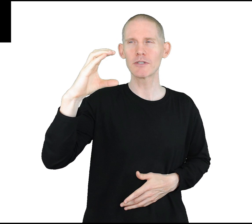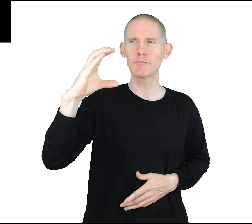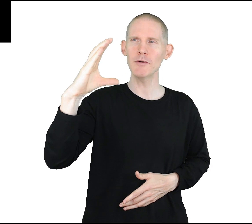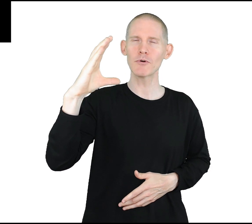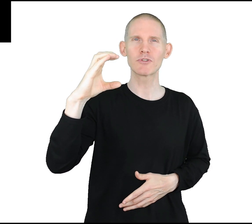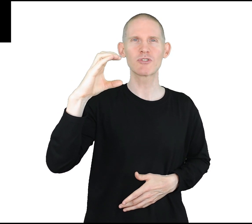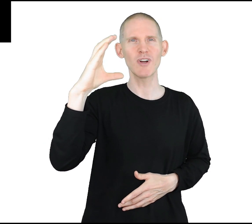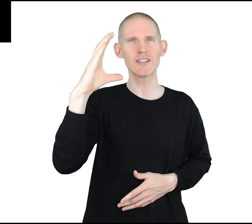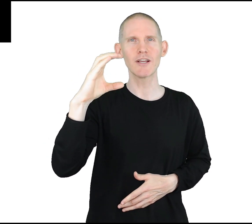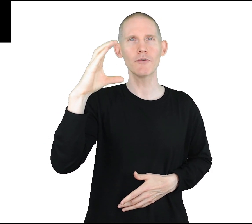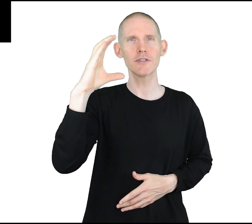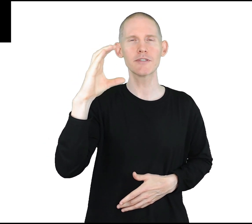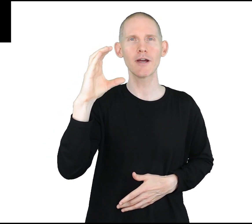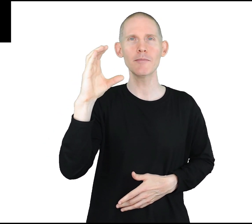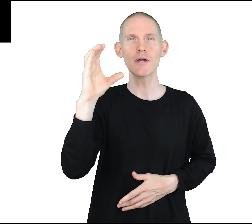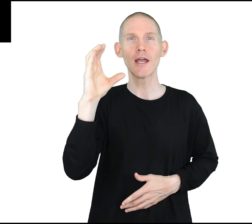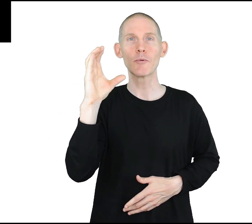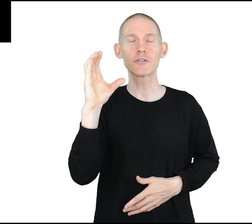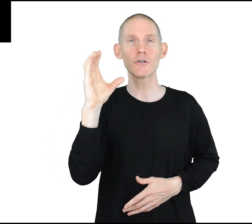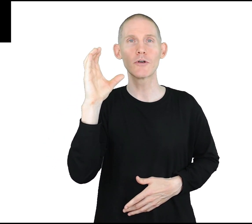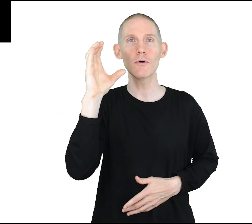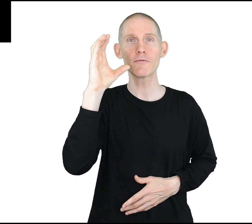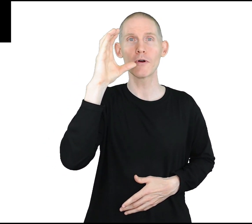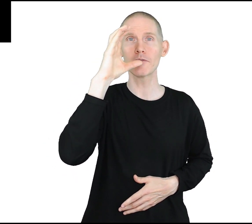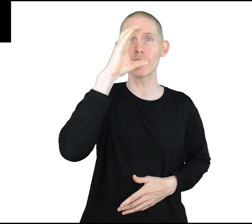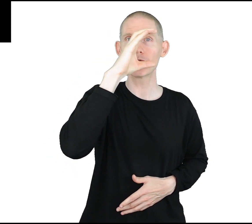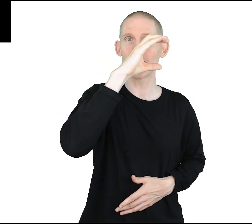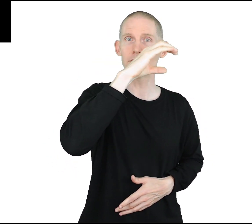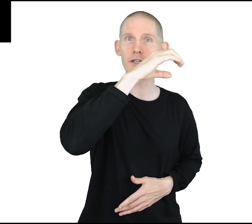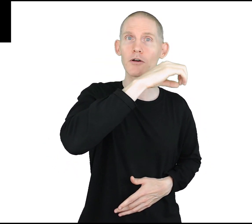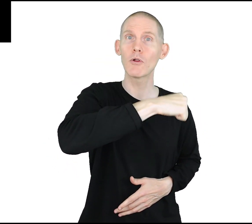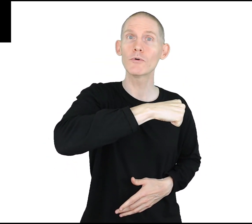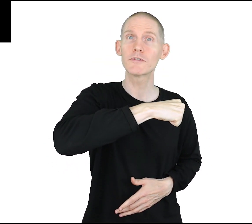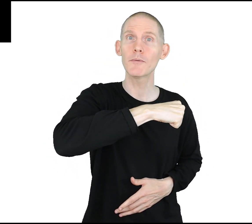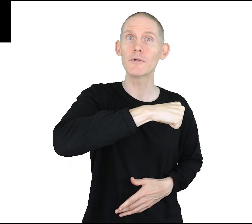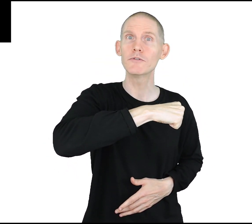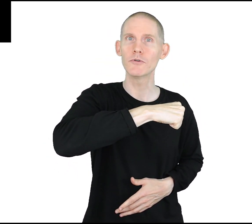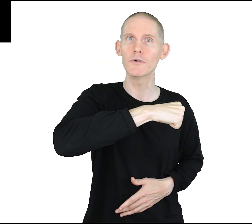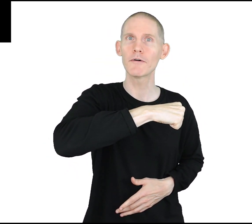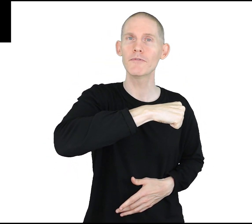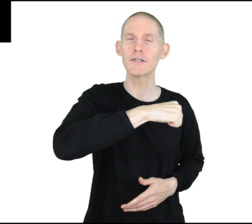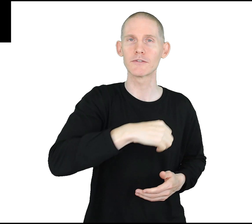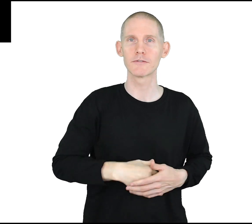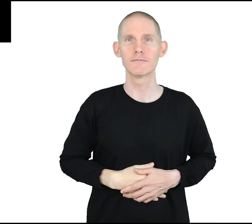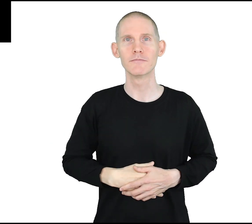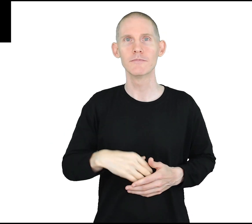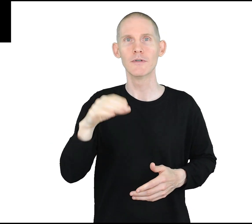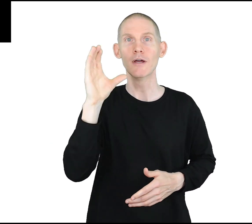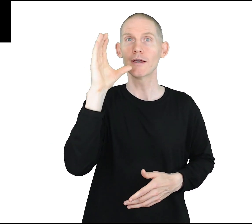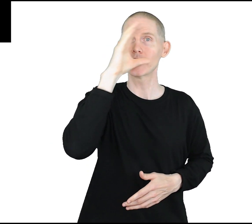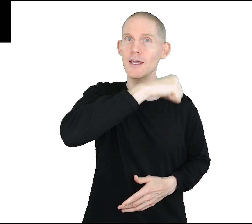bit more stretched out this time. And we're just going to go in front of our face and close up into a fist.